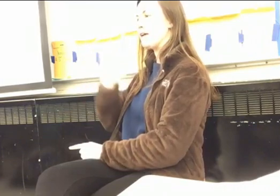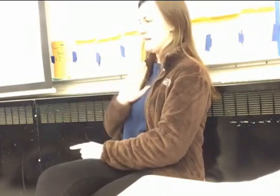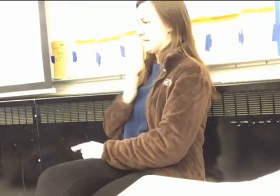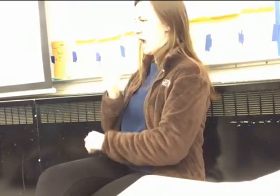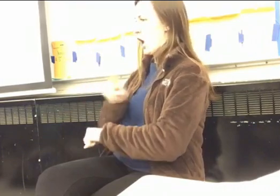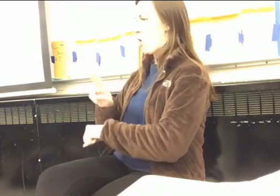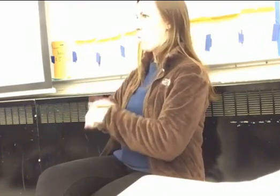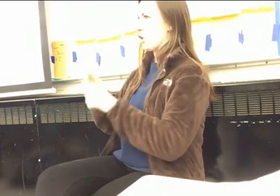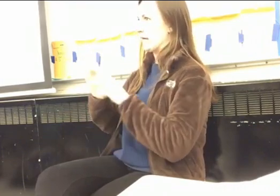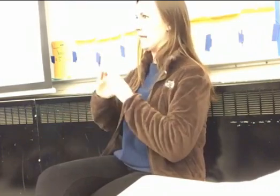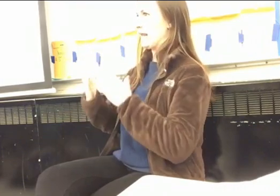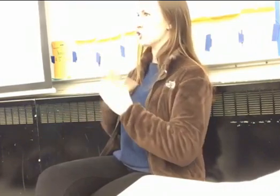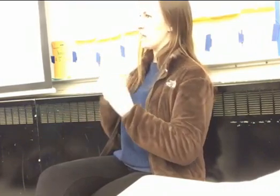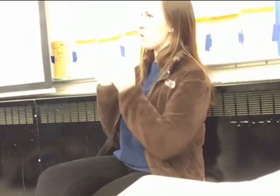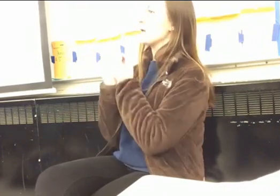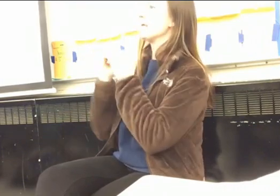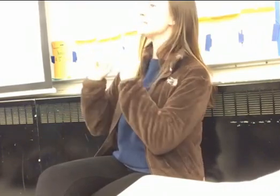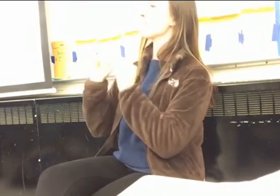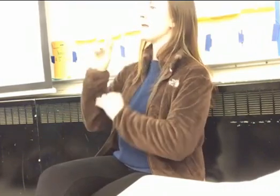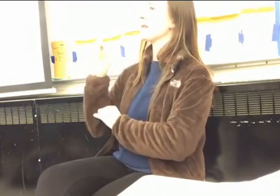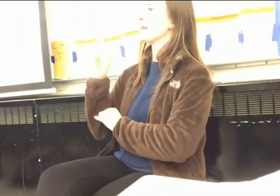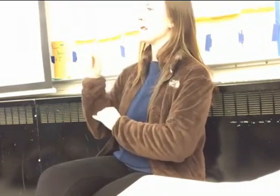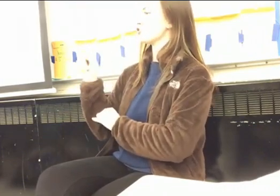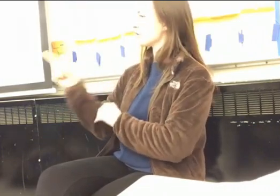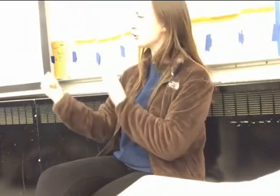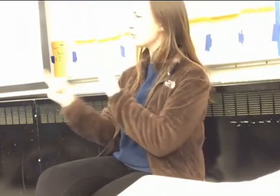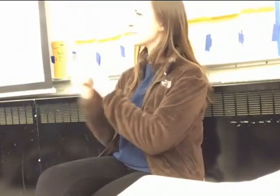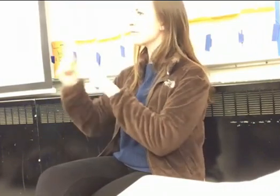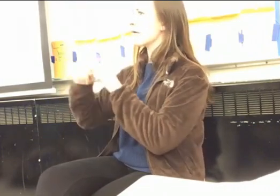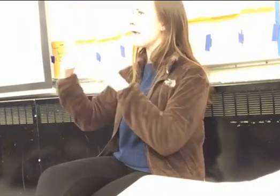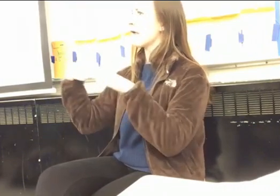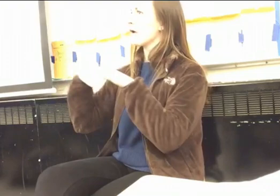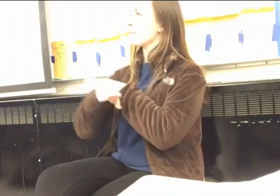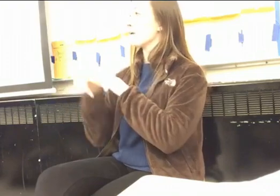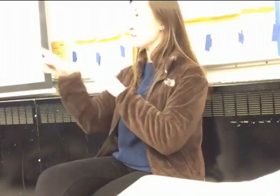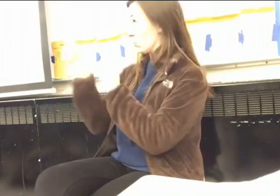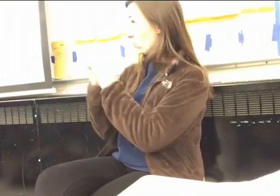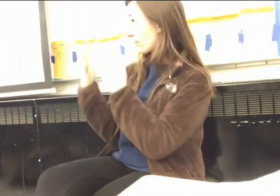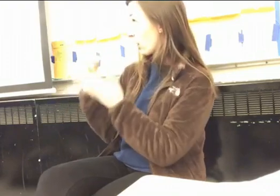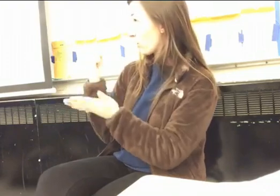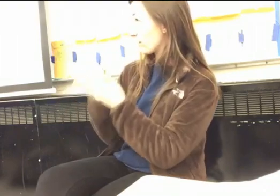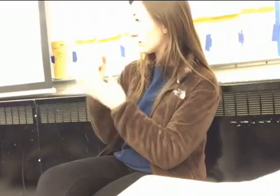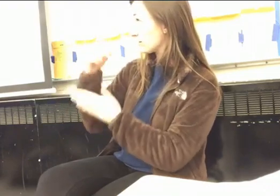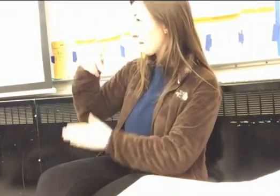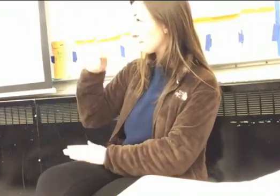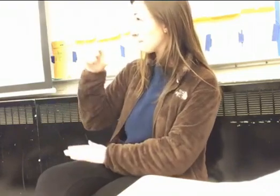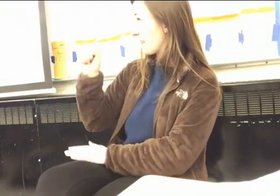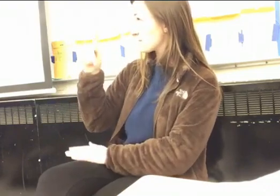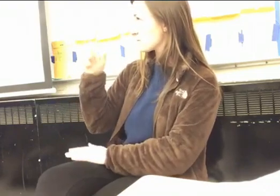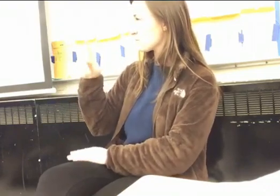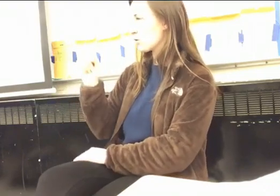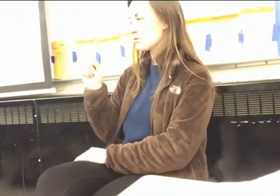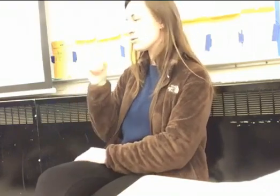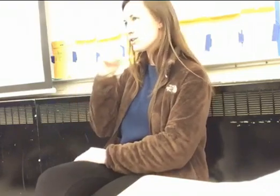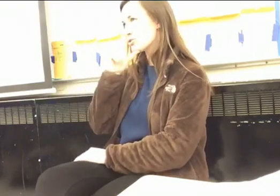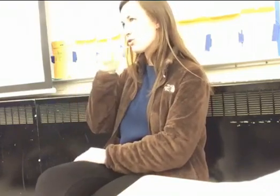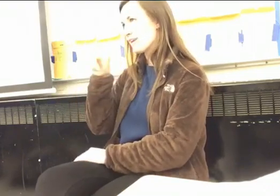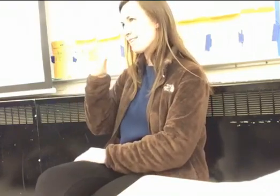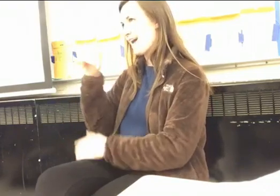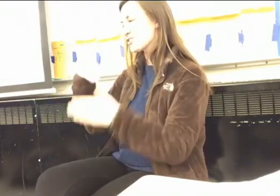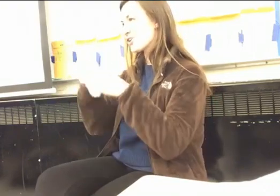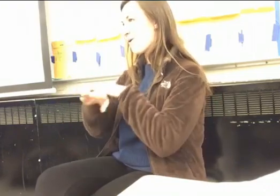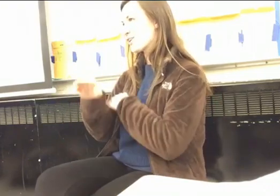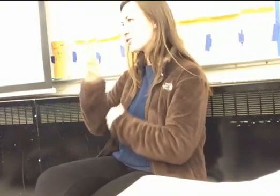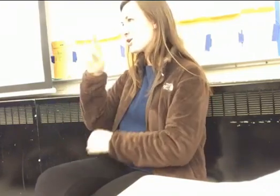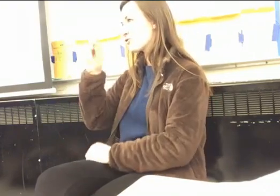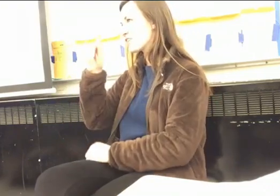our independent nation. They can't come in here. Without a passport. Well, you don't need a passport to go on a reservation. Oh, well. Build